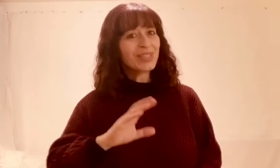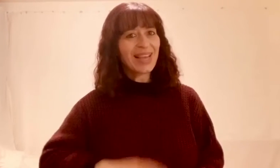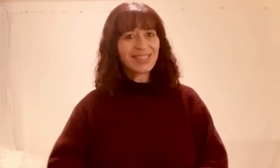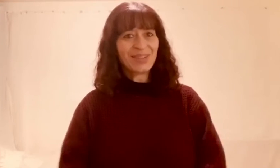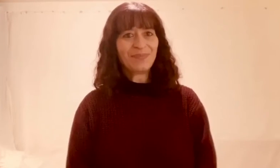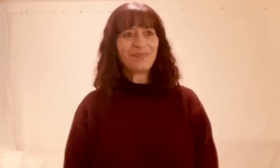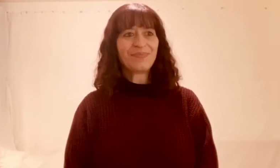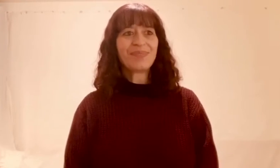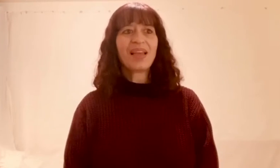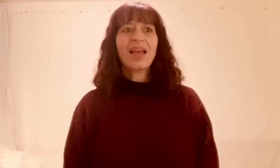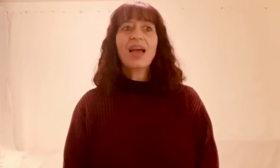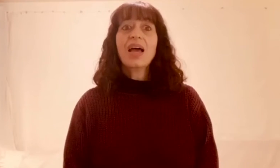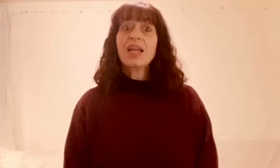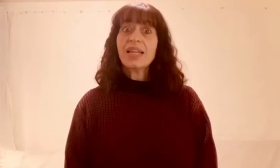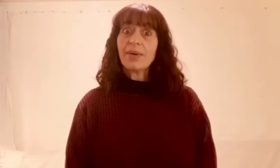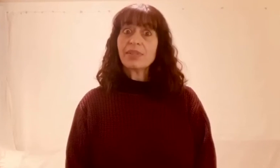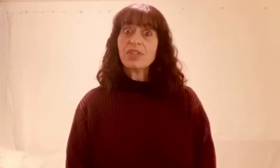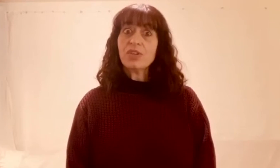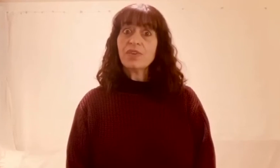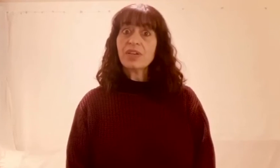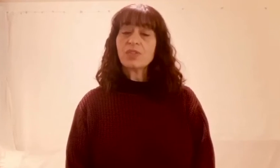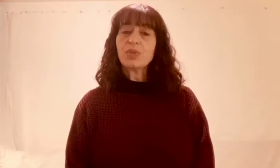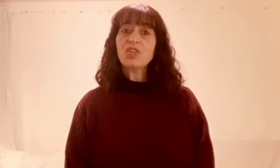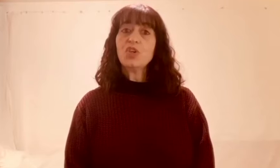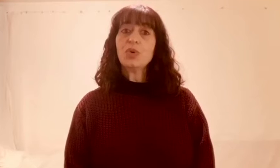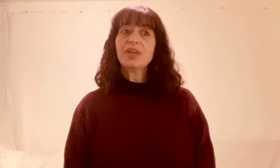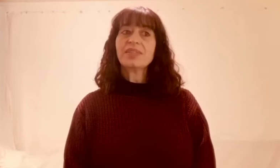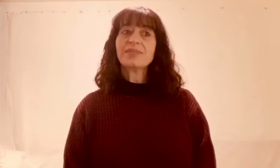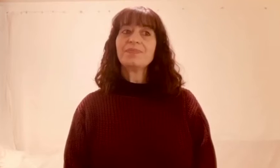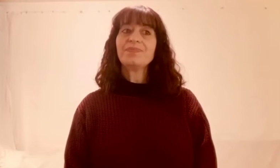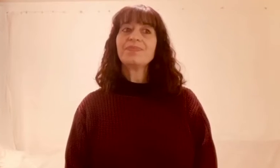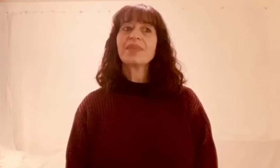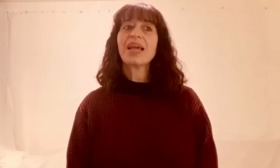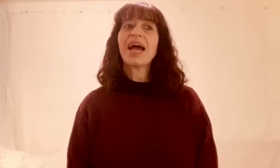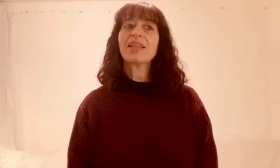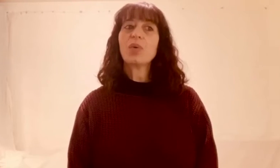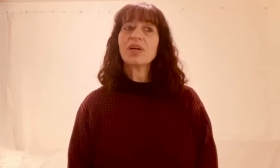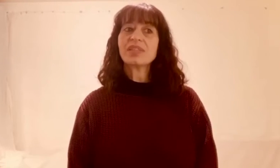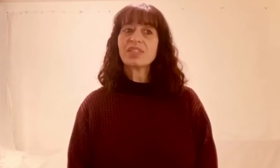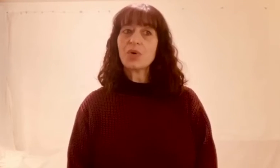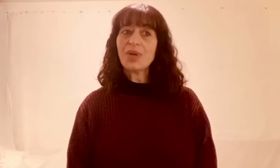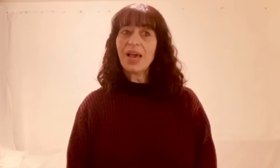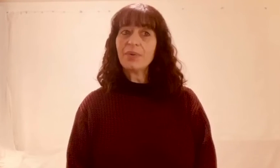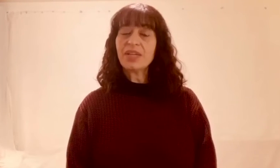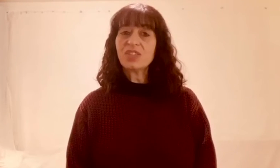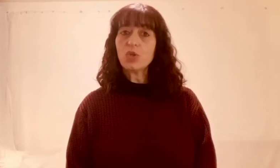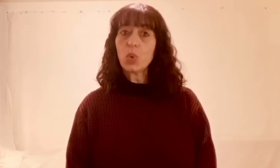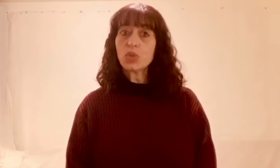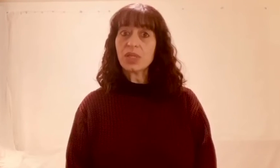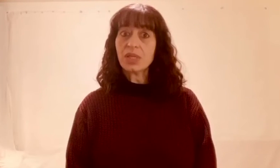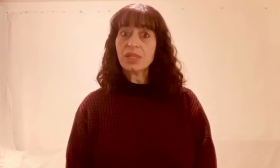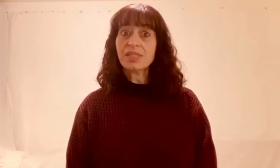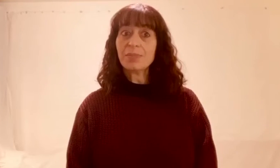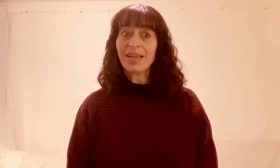Andy. Now it's a new verse with new words. And the words are, so now it's your turn to play